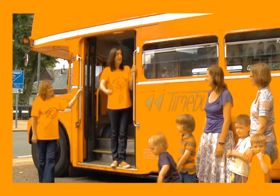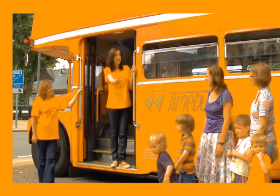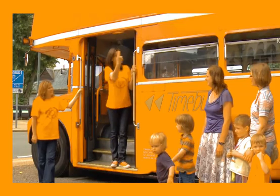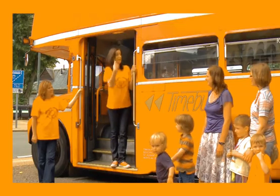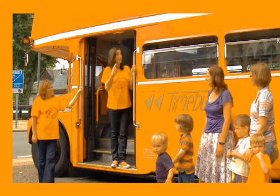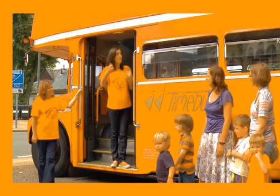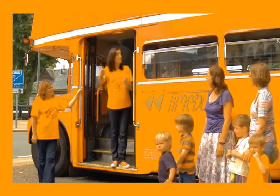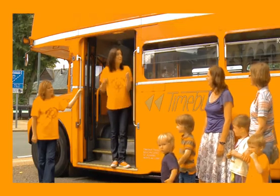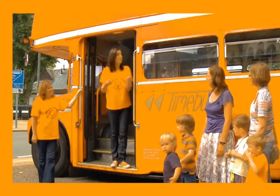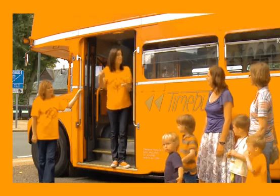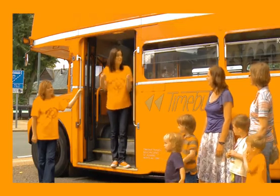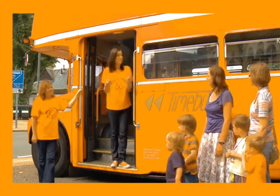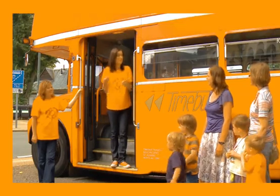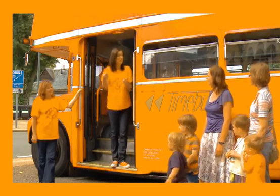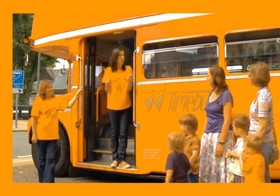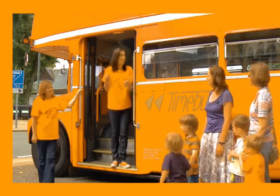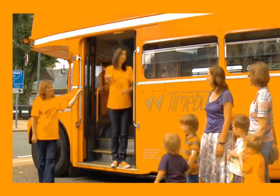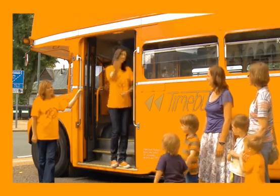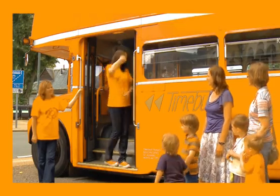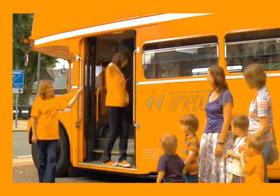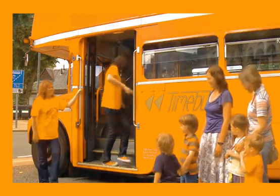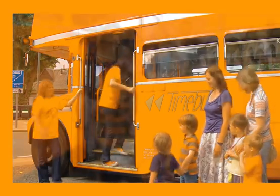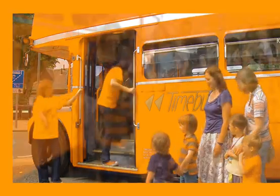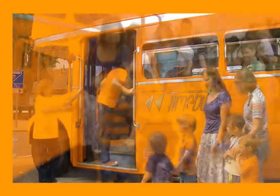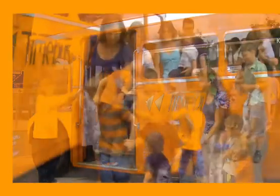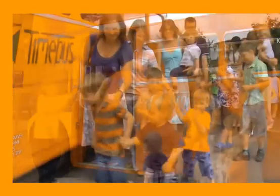Come on, everyone, we're going for a drive on our bus. Come on.